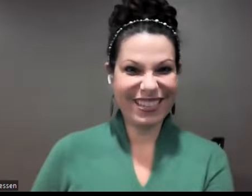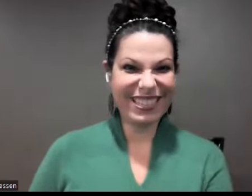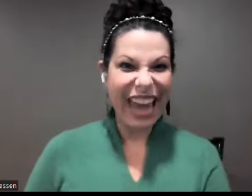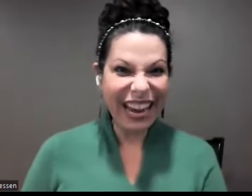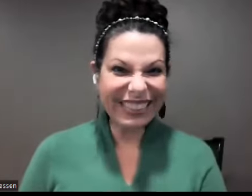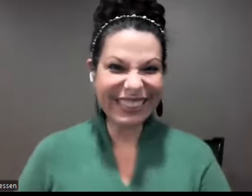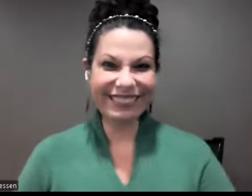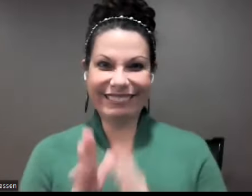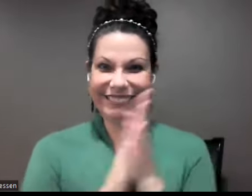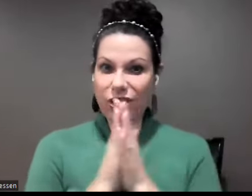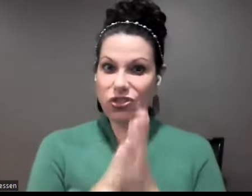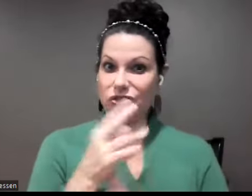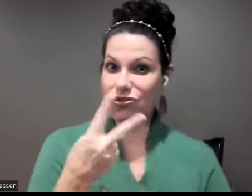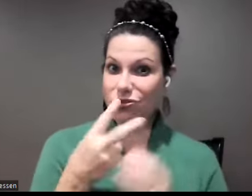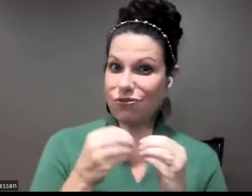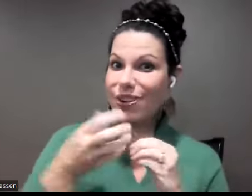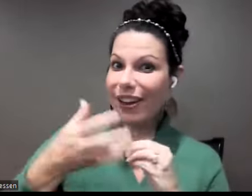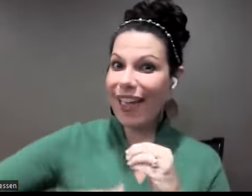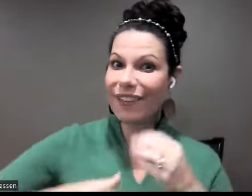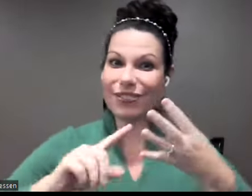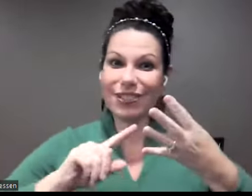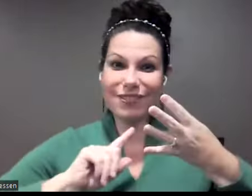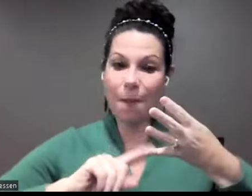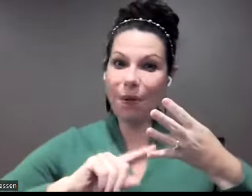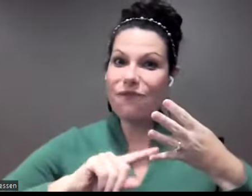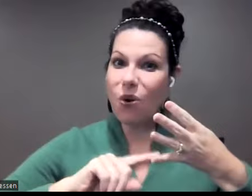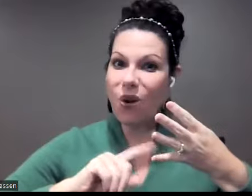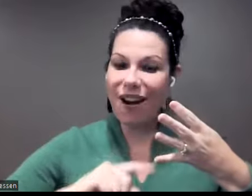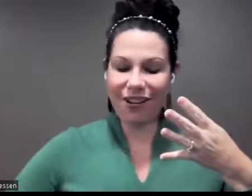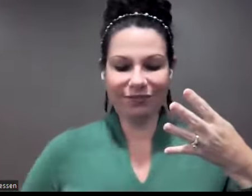Did you get it? 2 more left. Number 4.